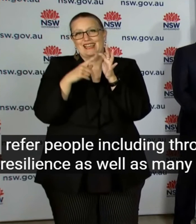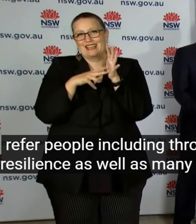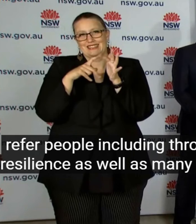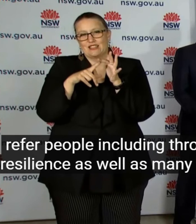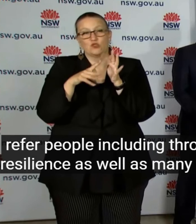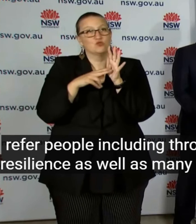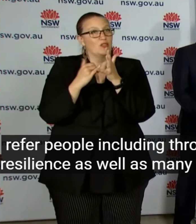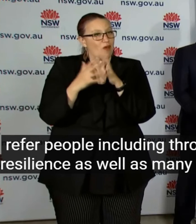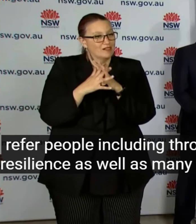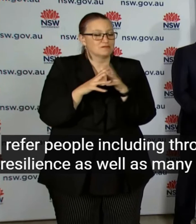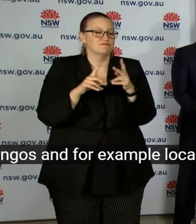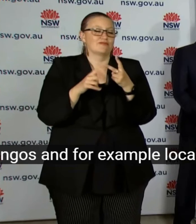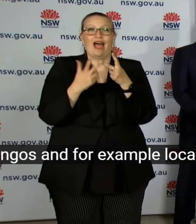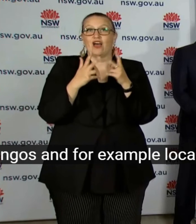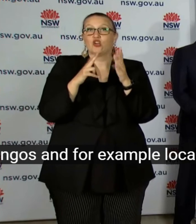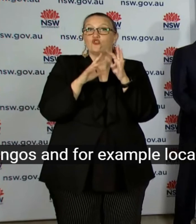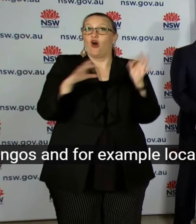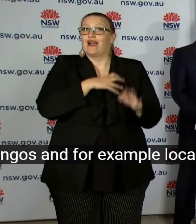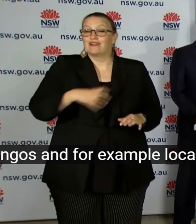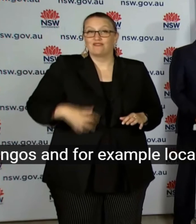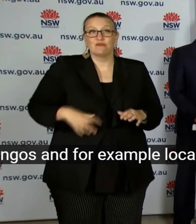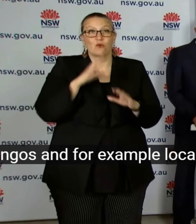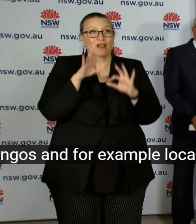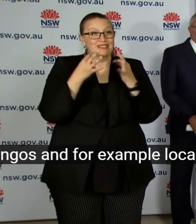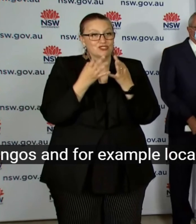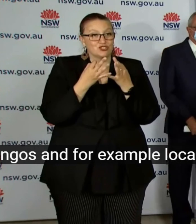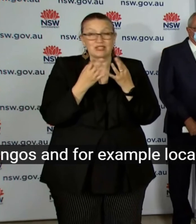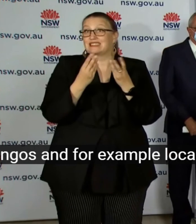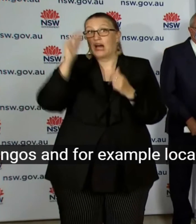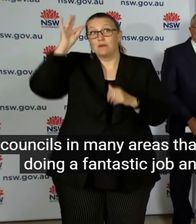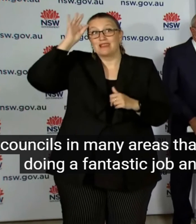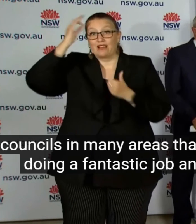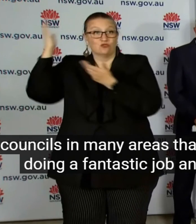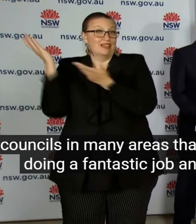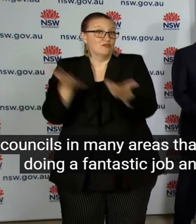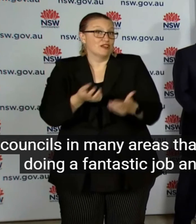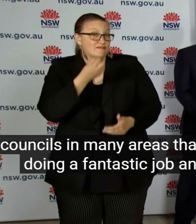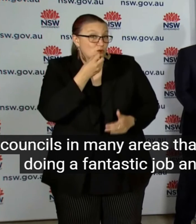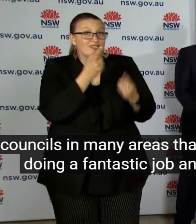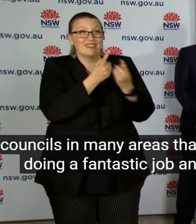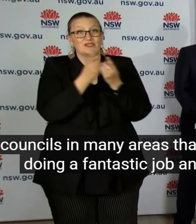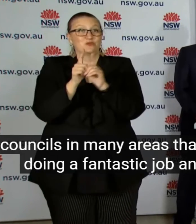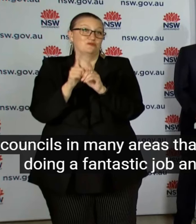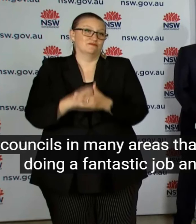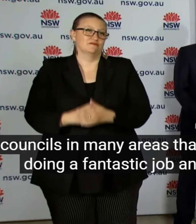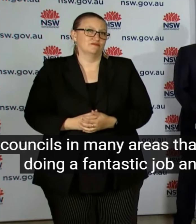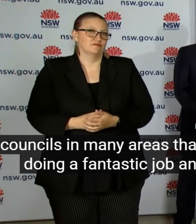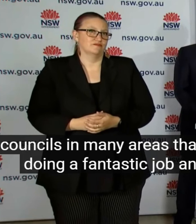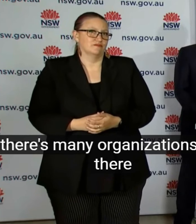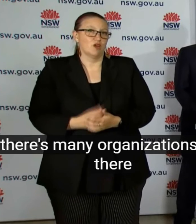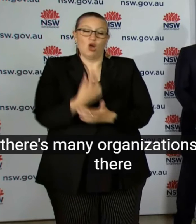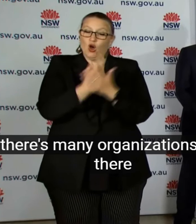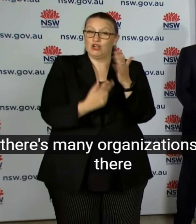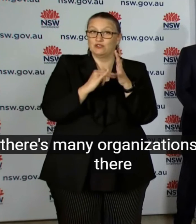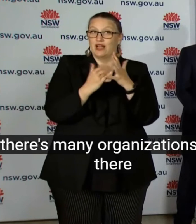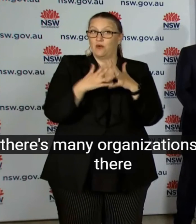for example, local councils in many areas are doing a fantastic job, and there's many organisations out there who are working hard to